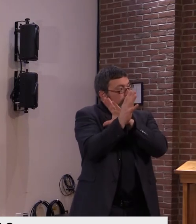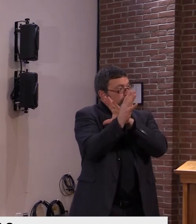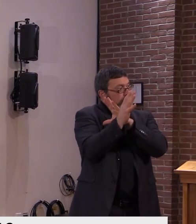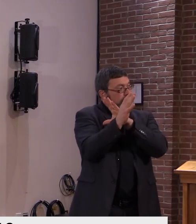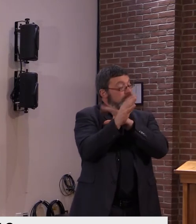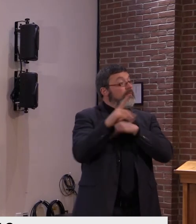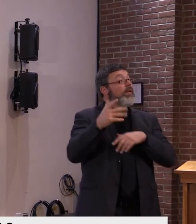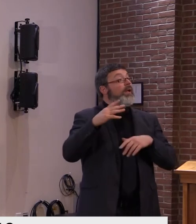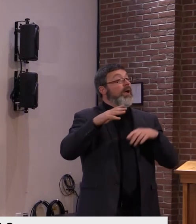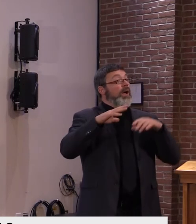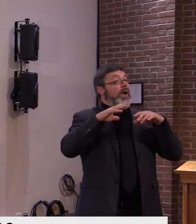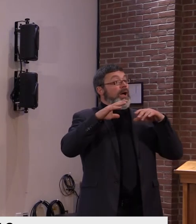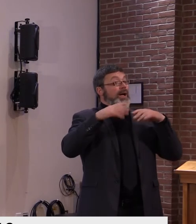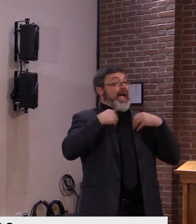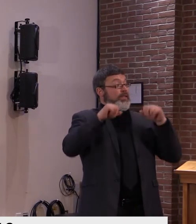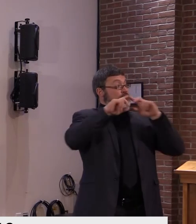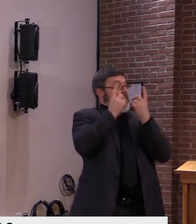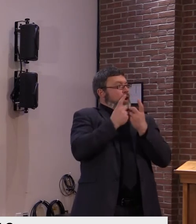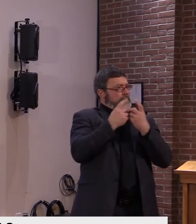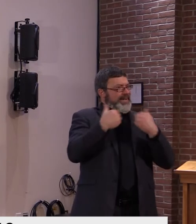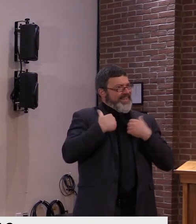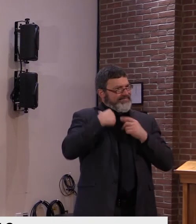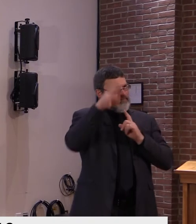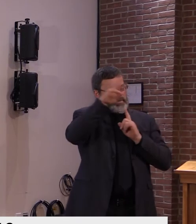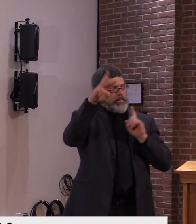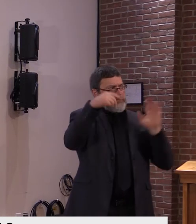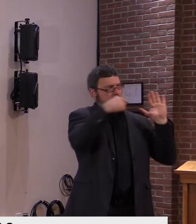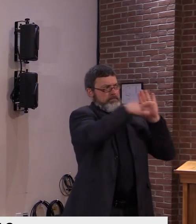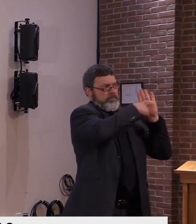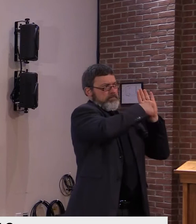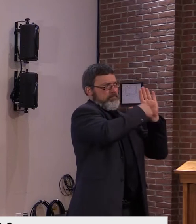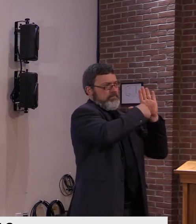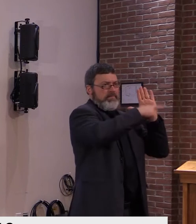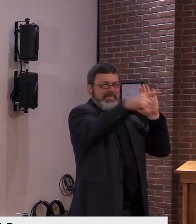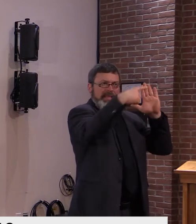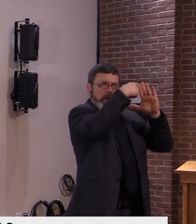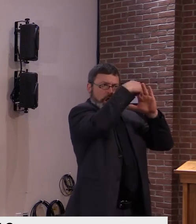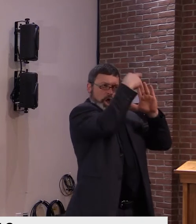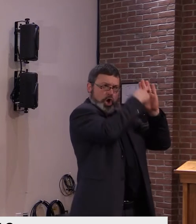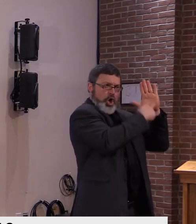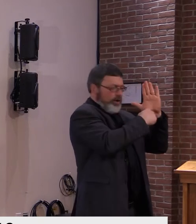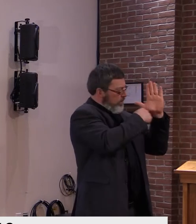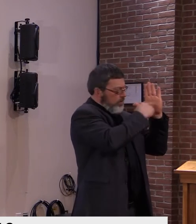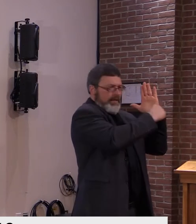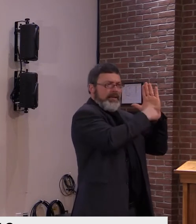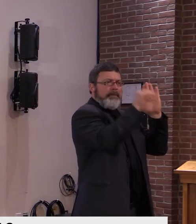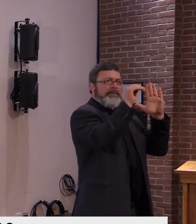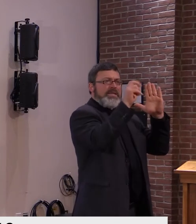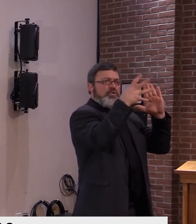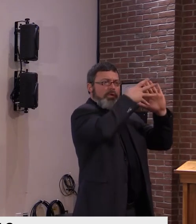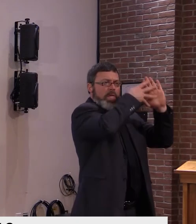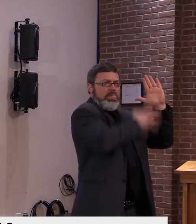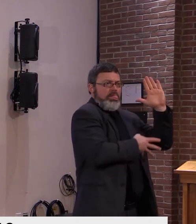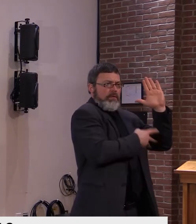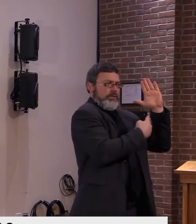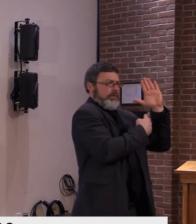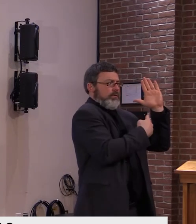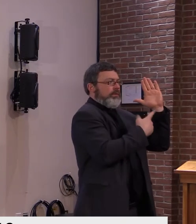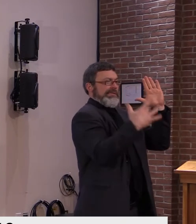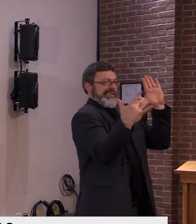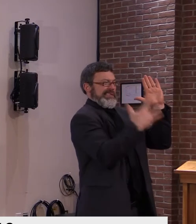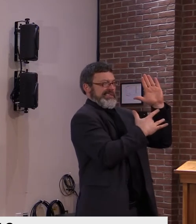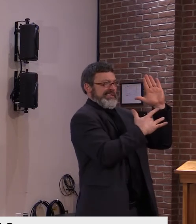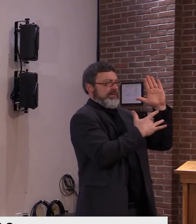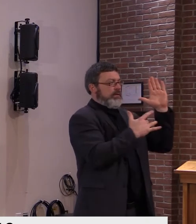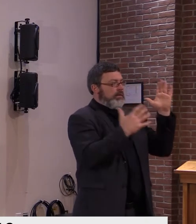to just the kind of answers you were looking for, Chris, with your question about if you're having certain kinds of feelings that are